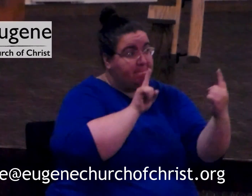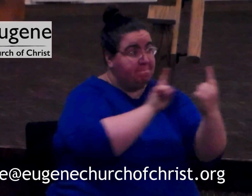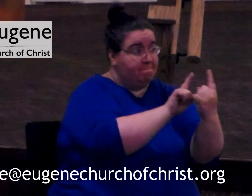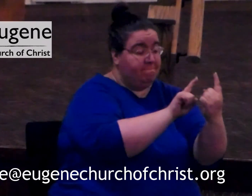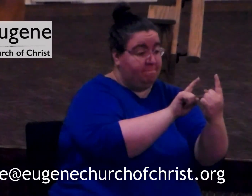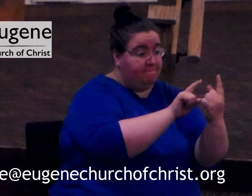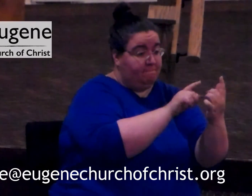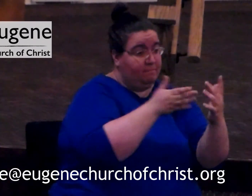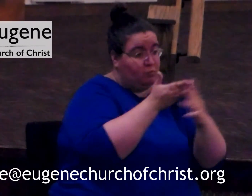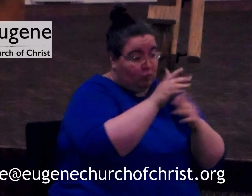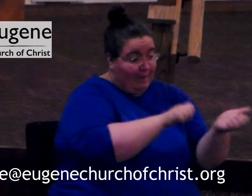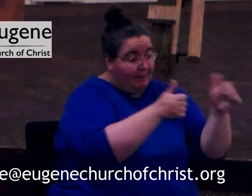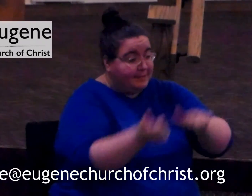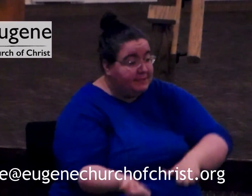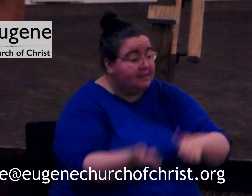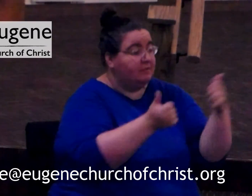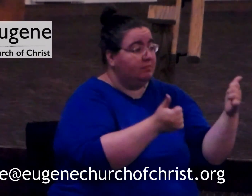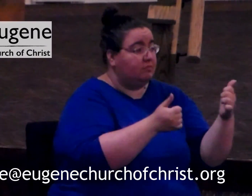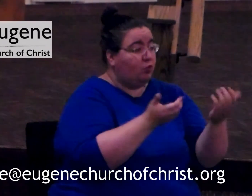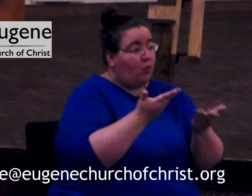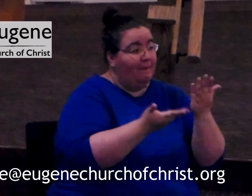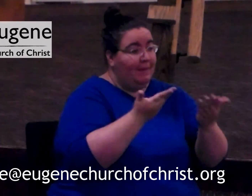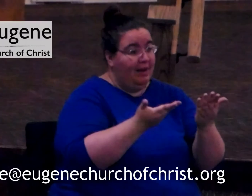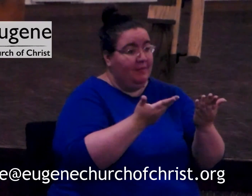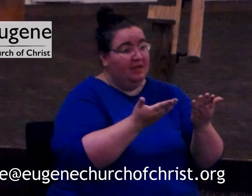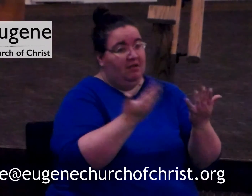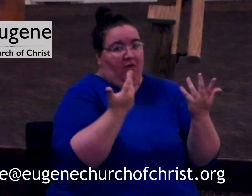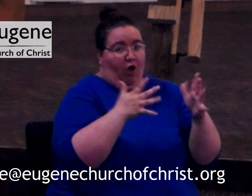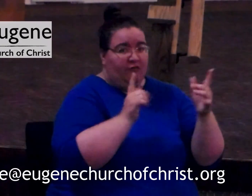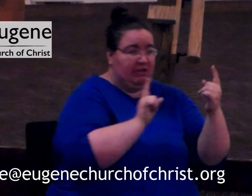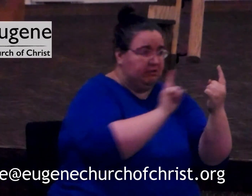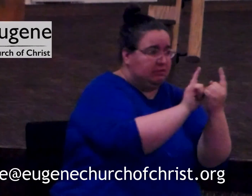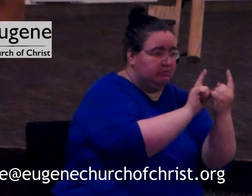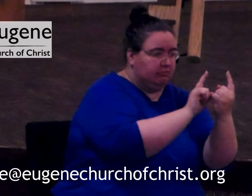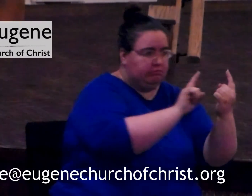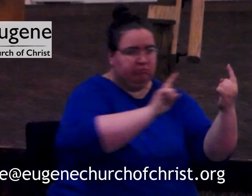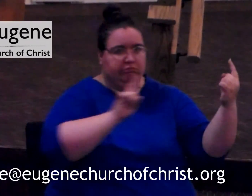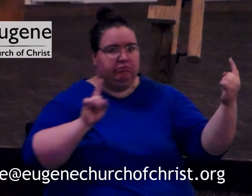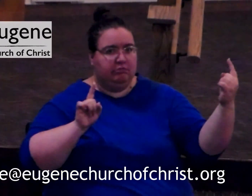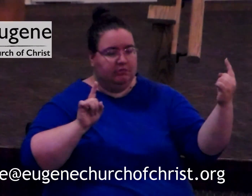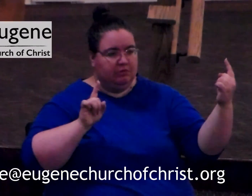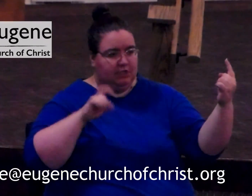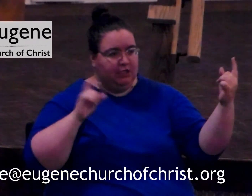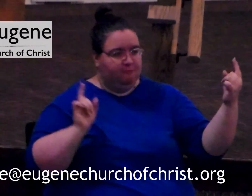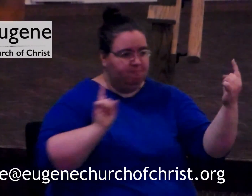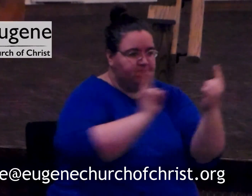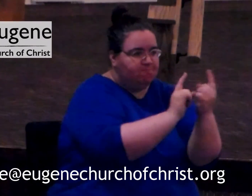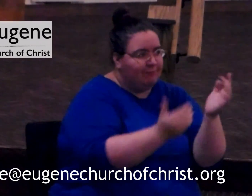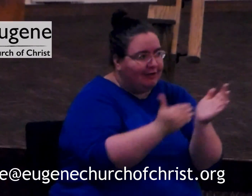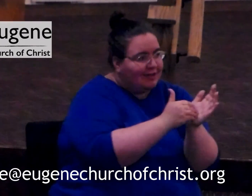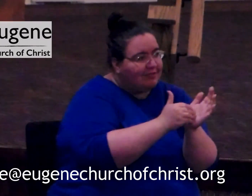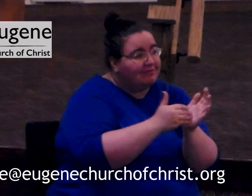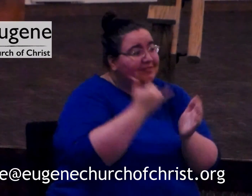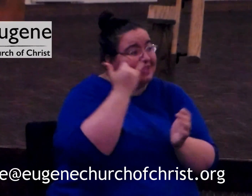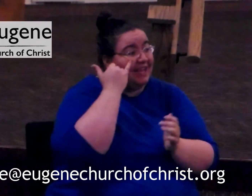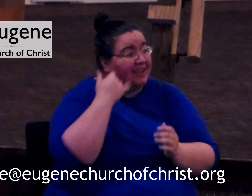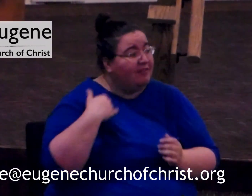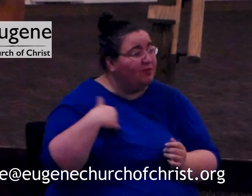and get closer to him again. If there's something we can do to serve you, whether it's to study with you or to pray for you, or if